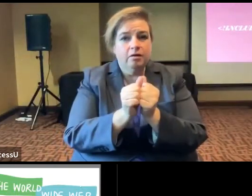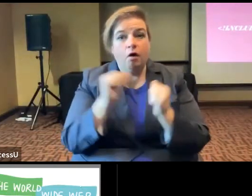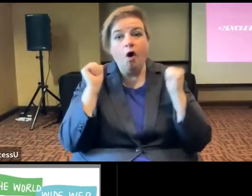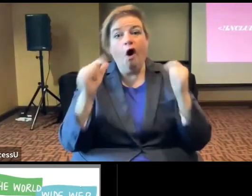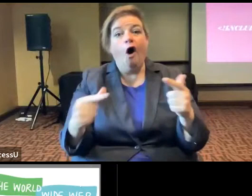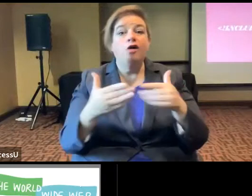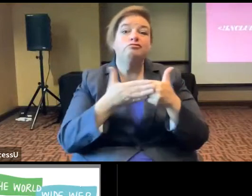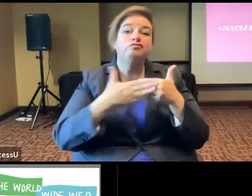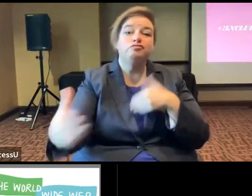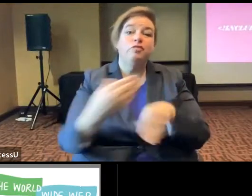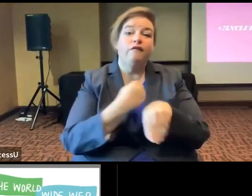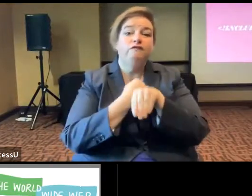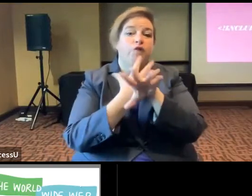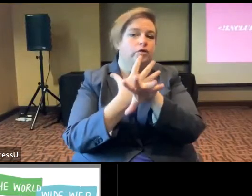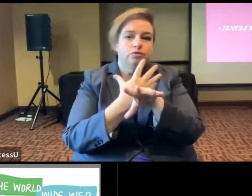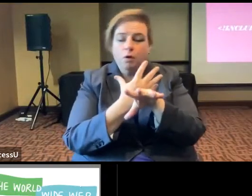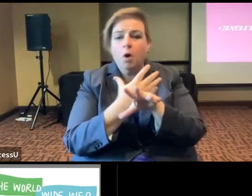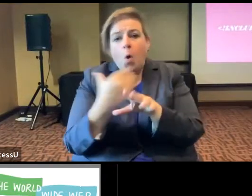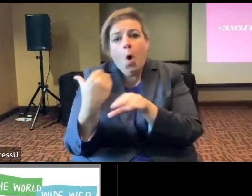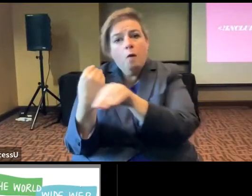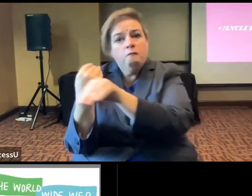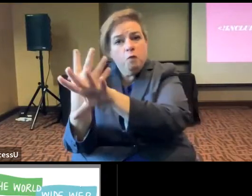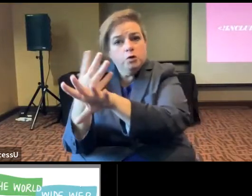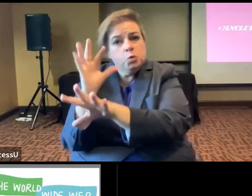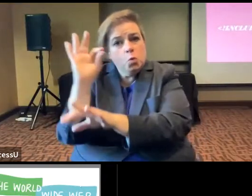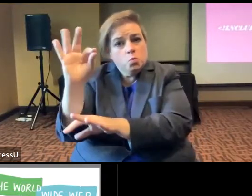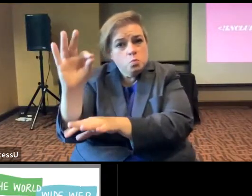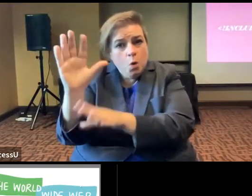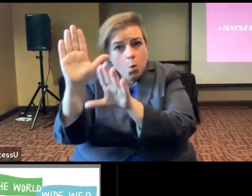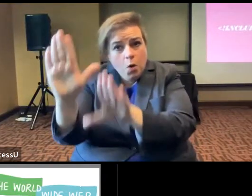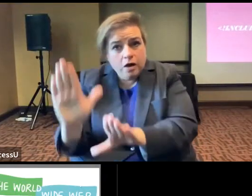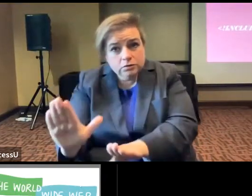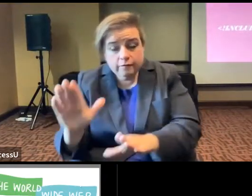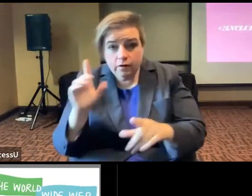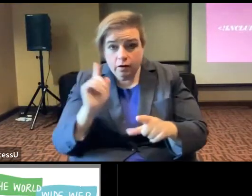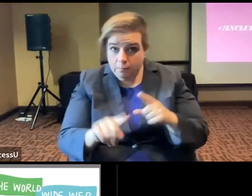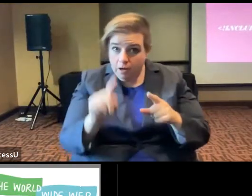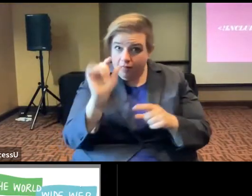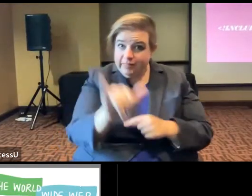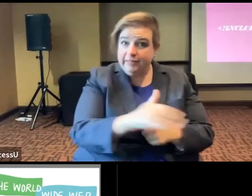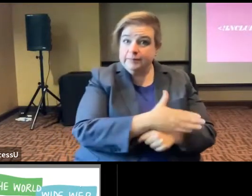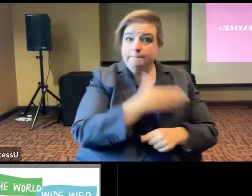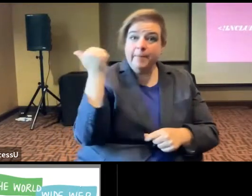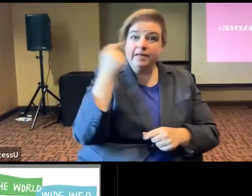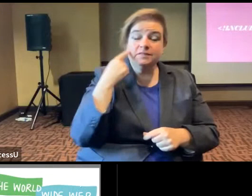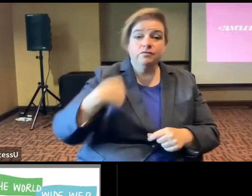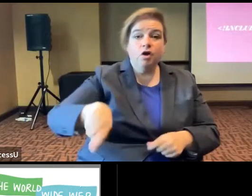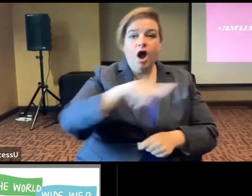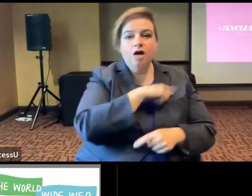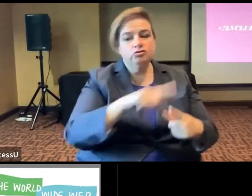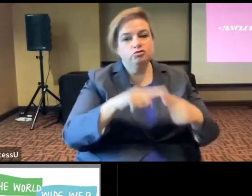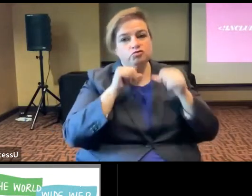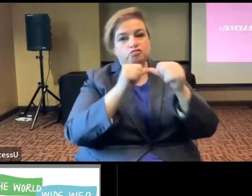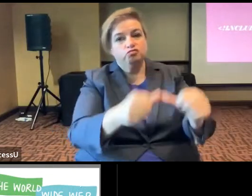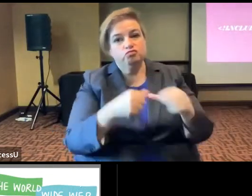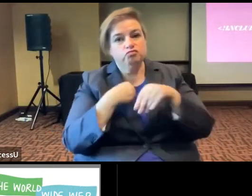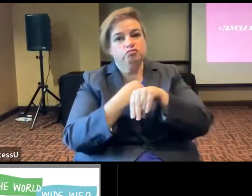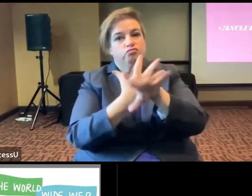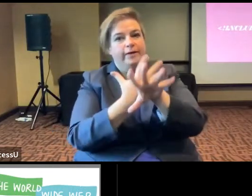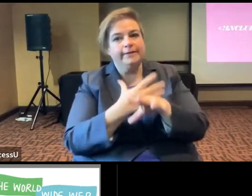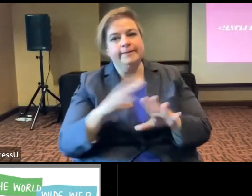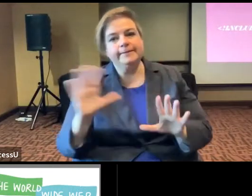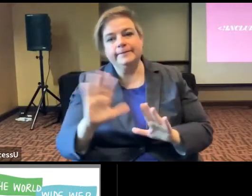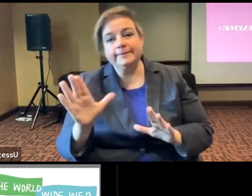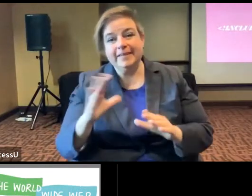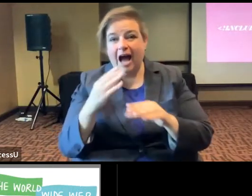virtual. That we have it is wonderful. That it is not in the best state of affairs is not so wonderful. And we'll